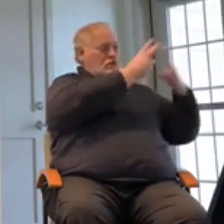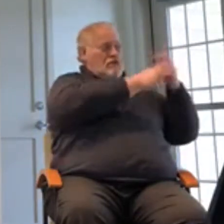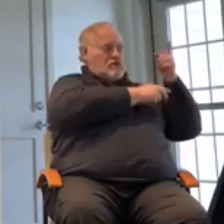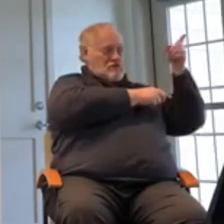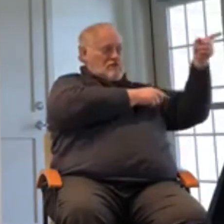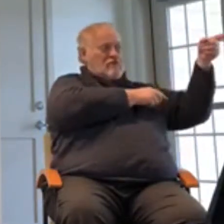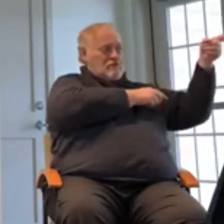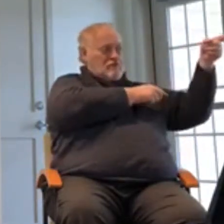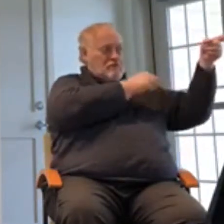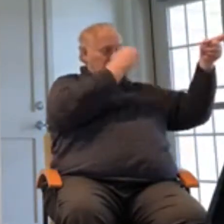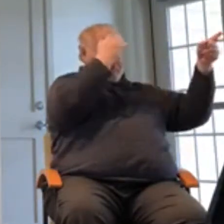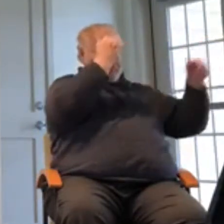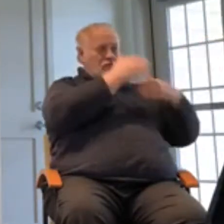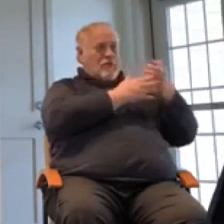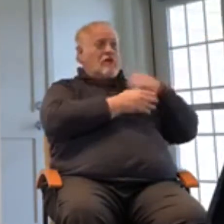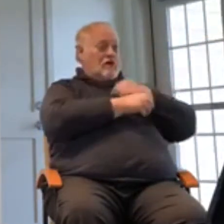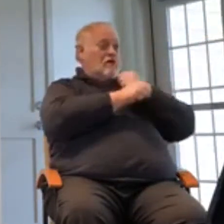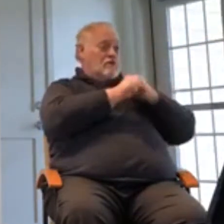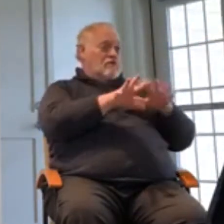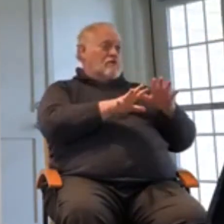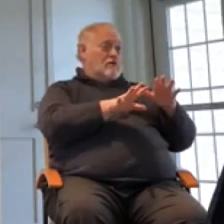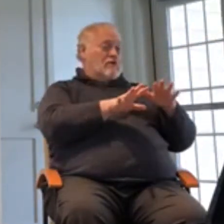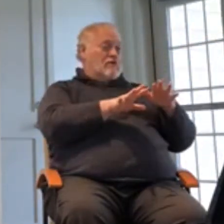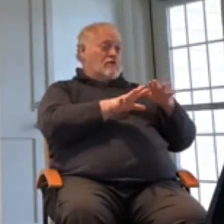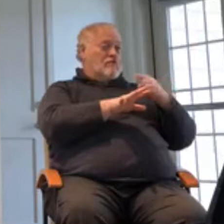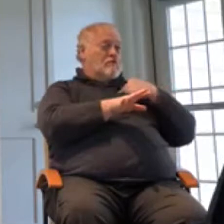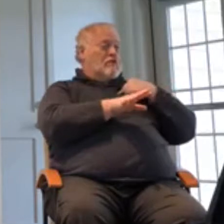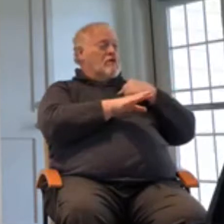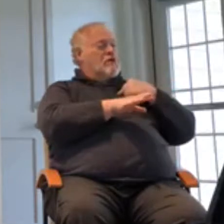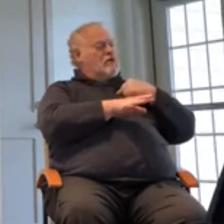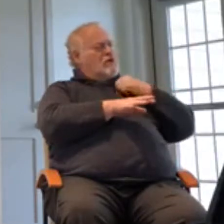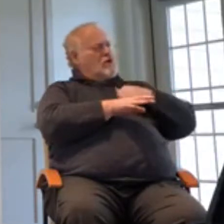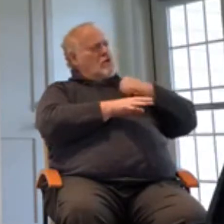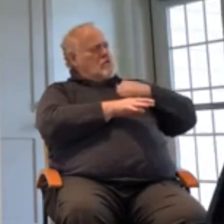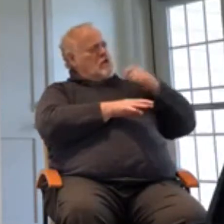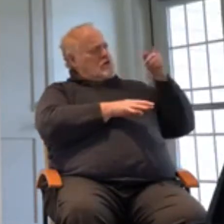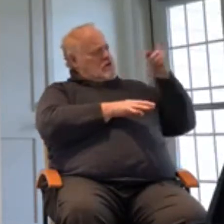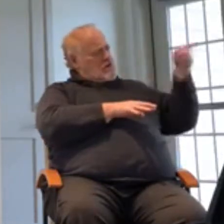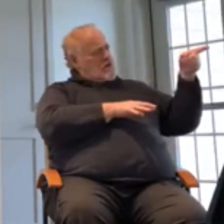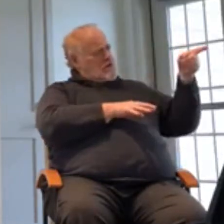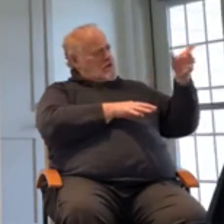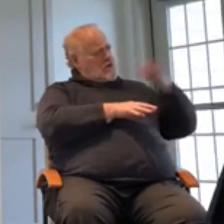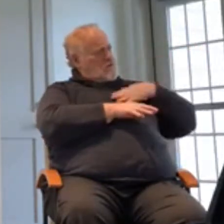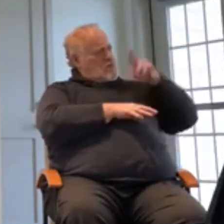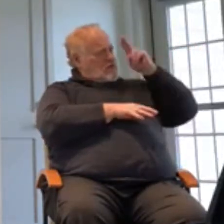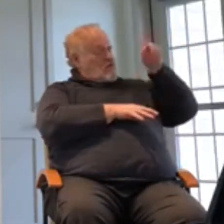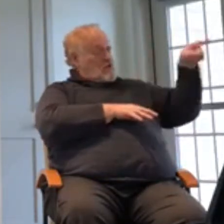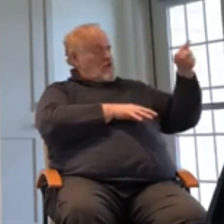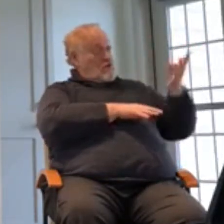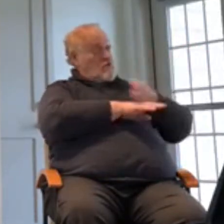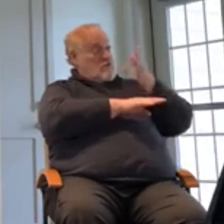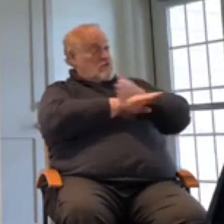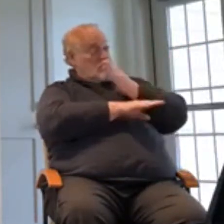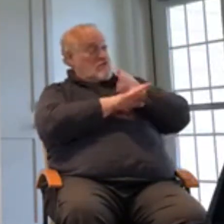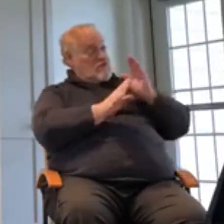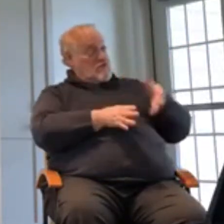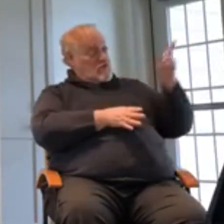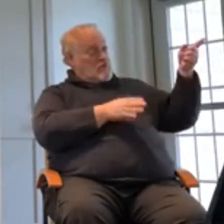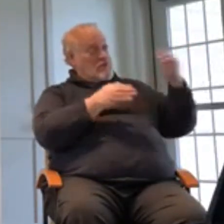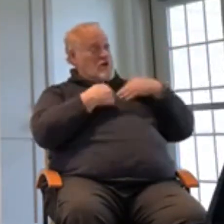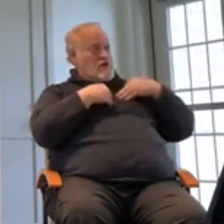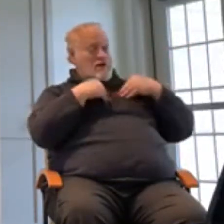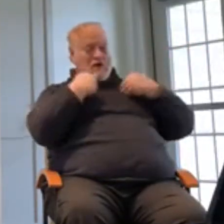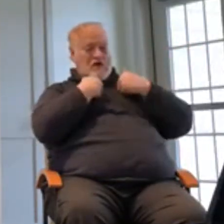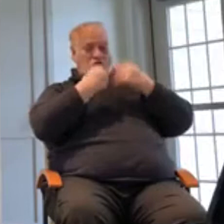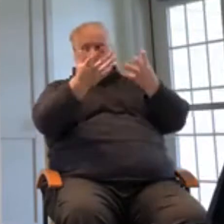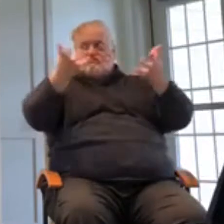And after I got saved, I got an appreciation for Uncle Achy because he was a shepherd. He had all kind of